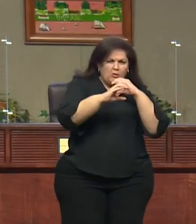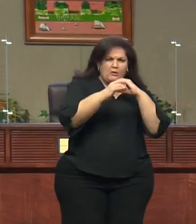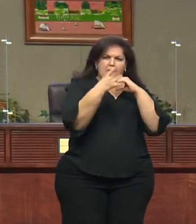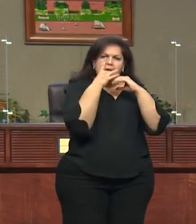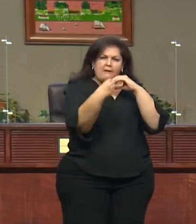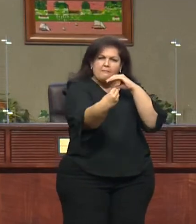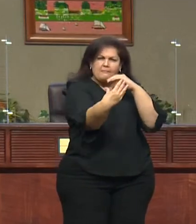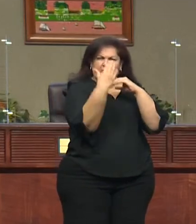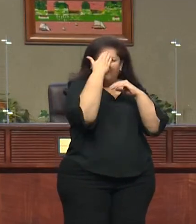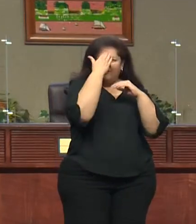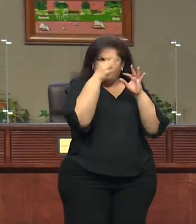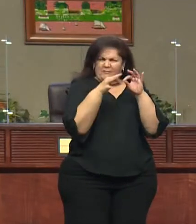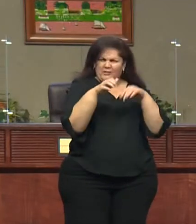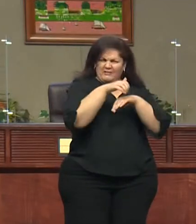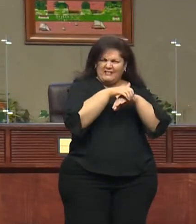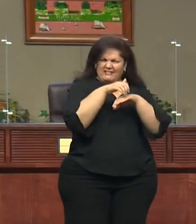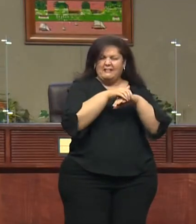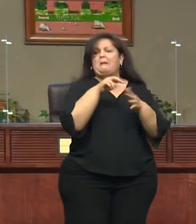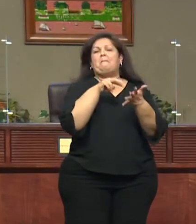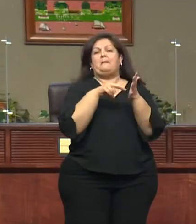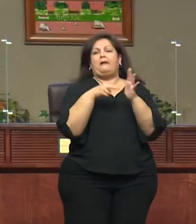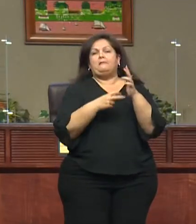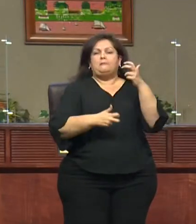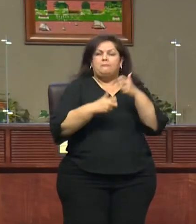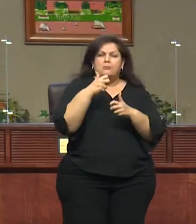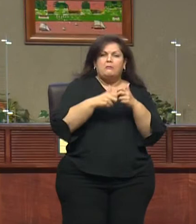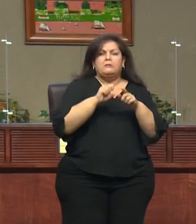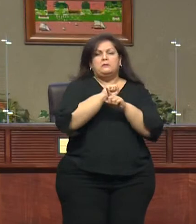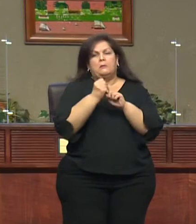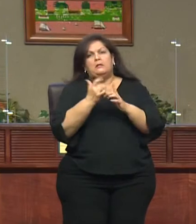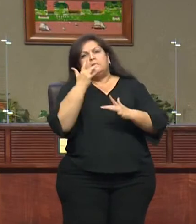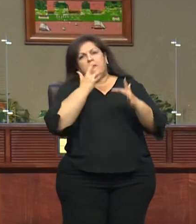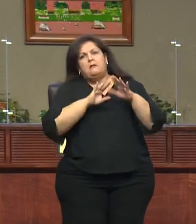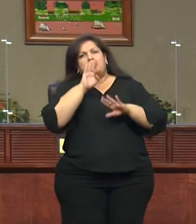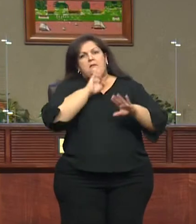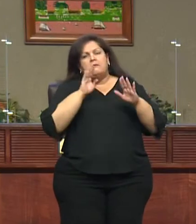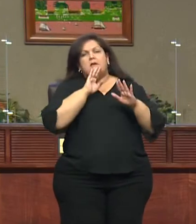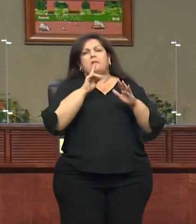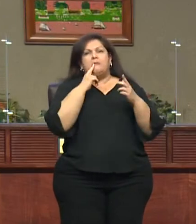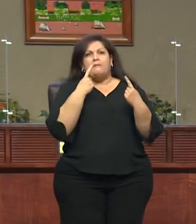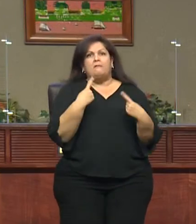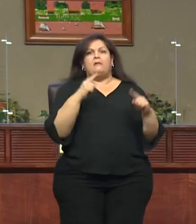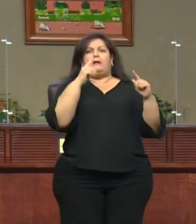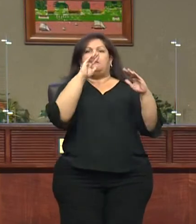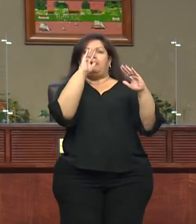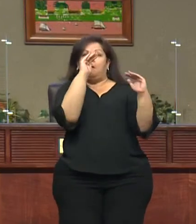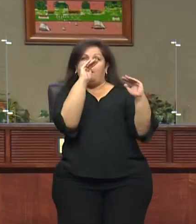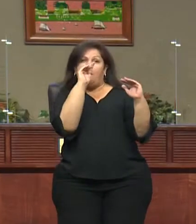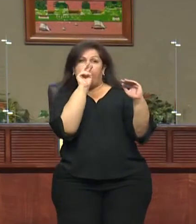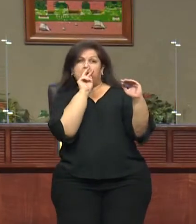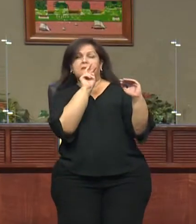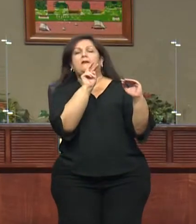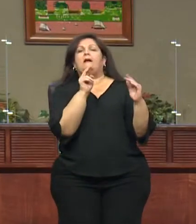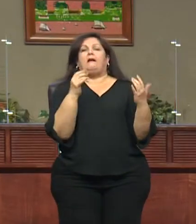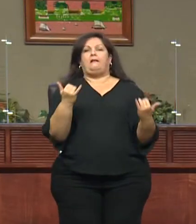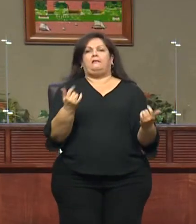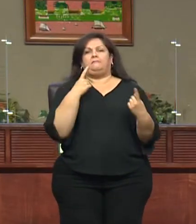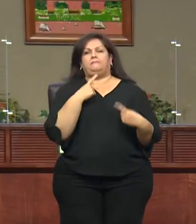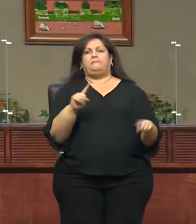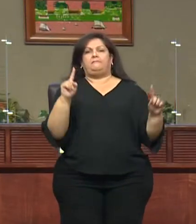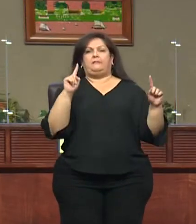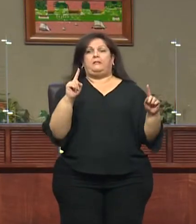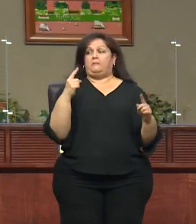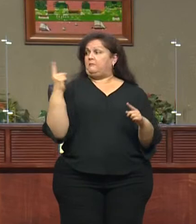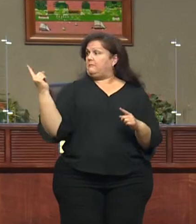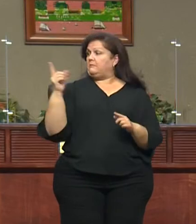have been in for the last year. Dr. Pino confirms that this is the 11th straight